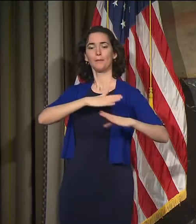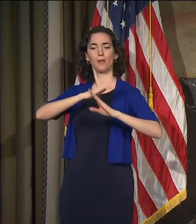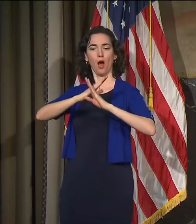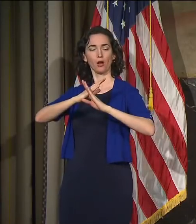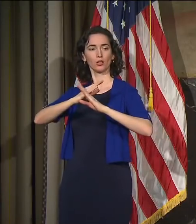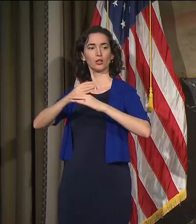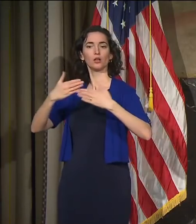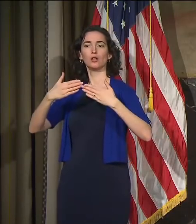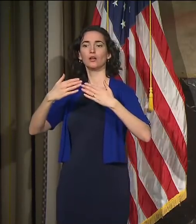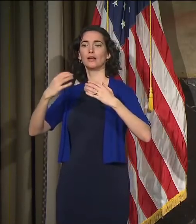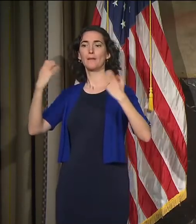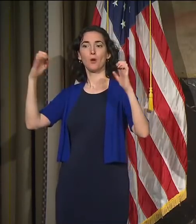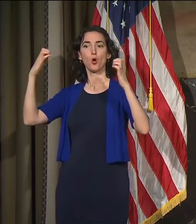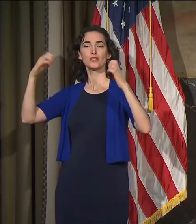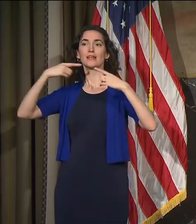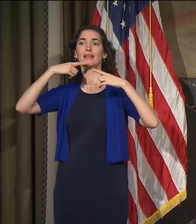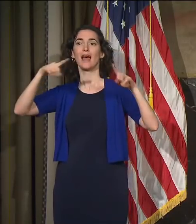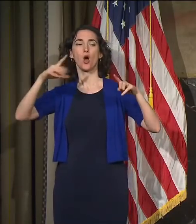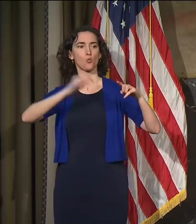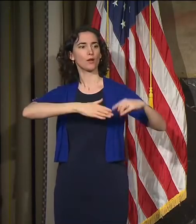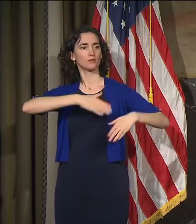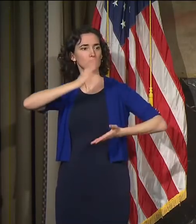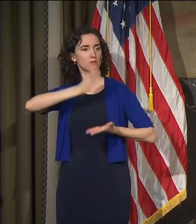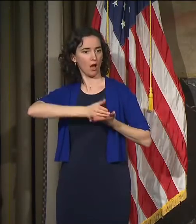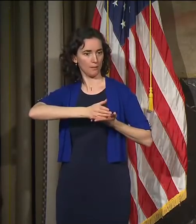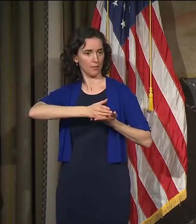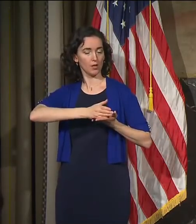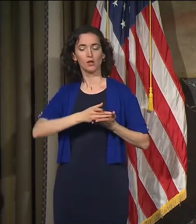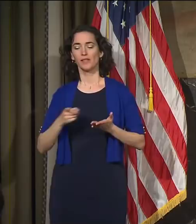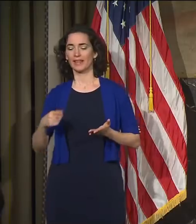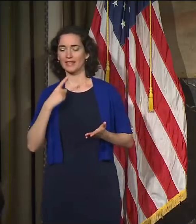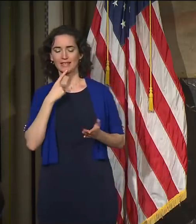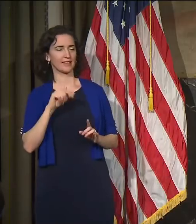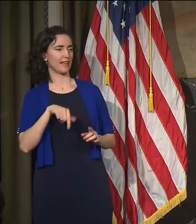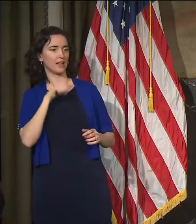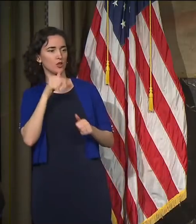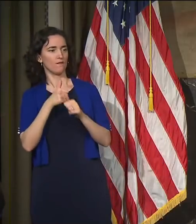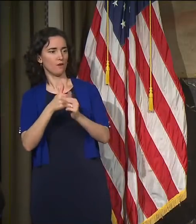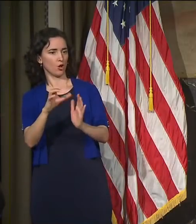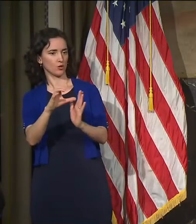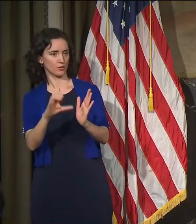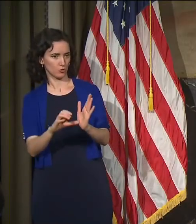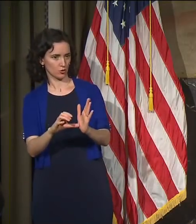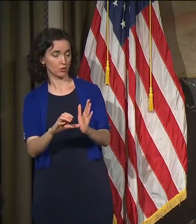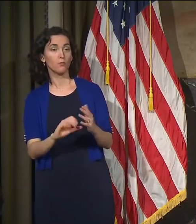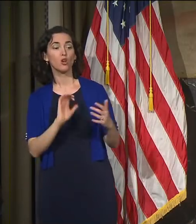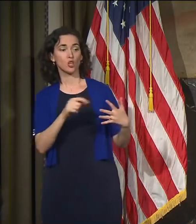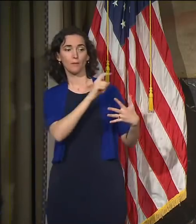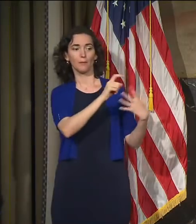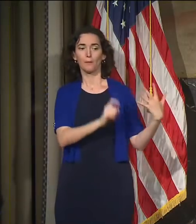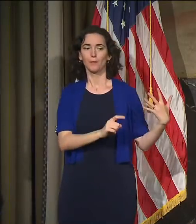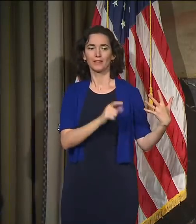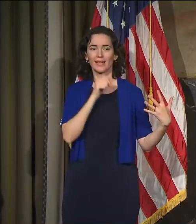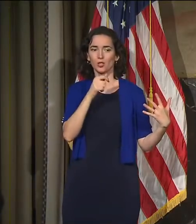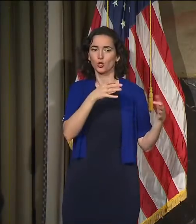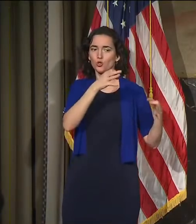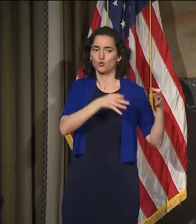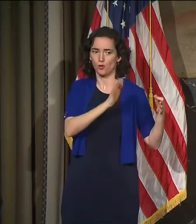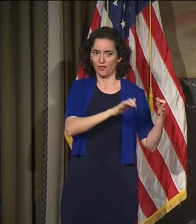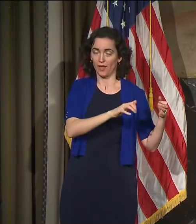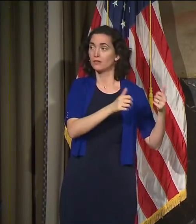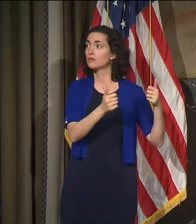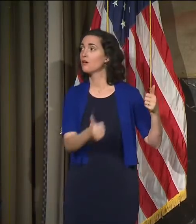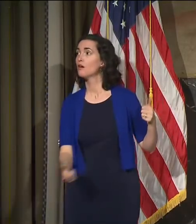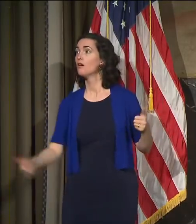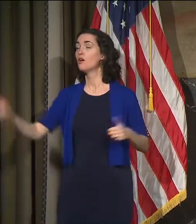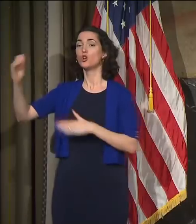There were other preliminary matters that the court did not rule on, and the Supreme Court didn't take the trial court to